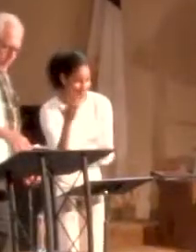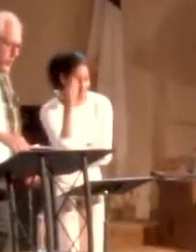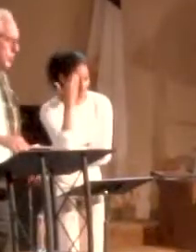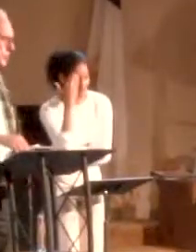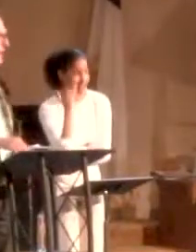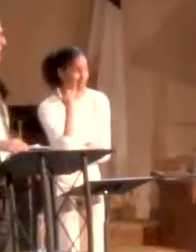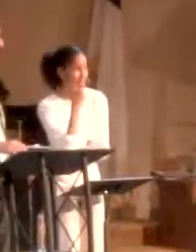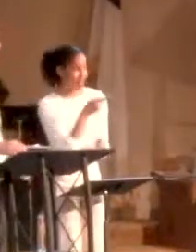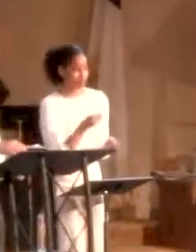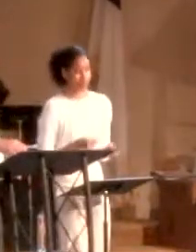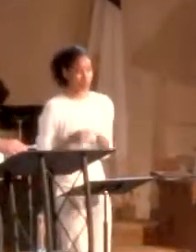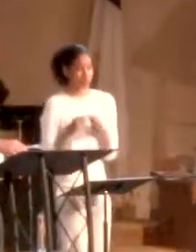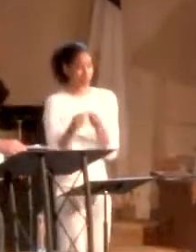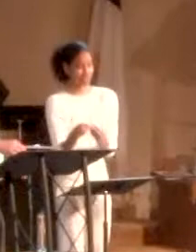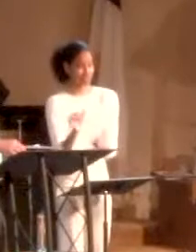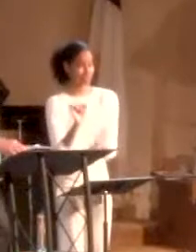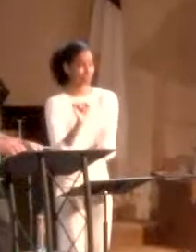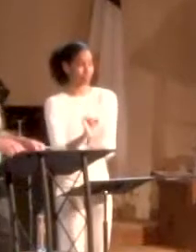Who better